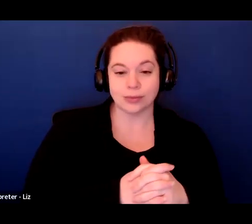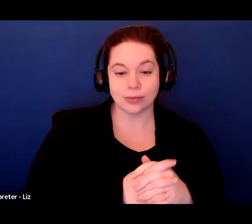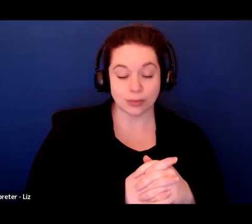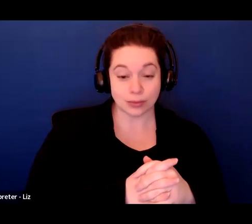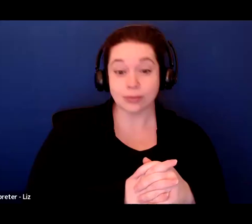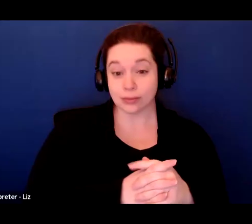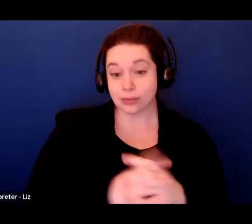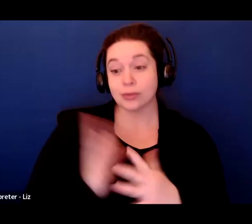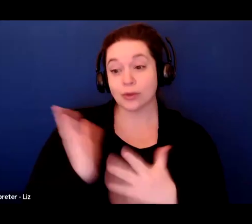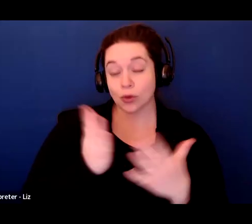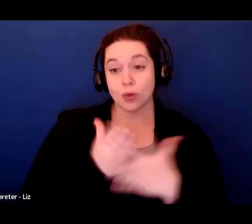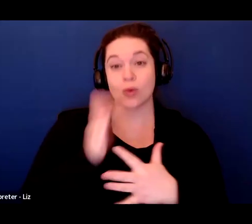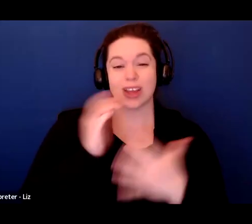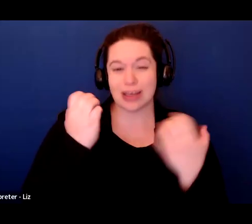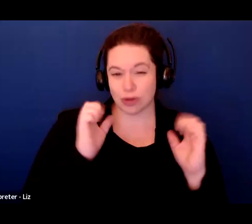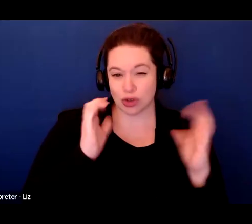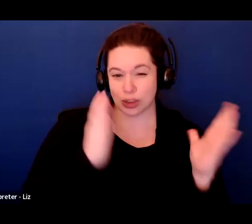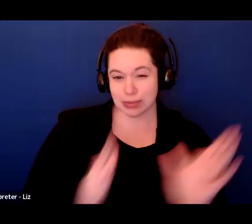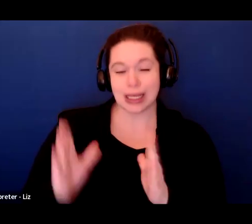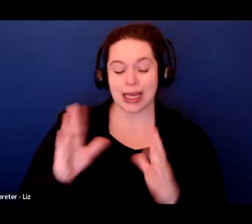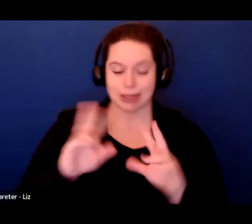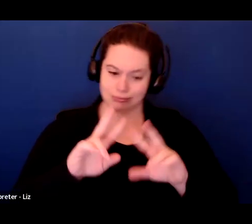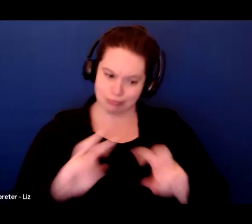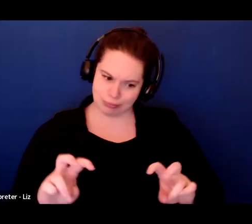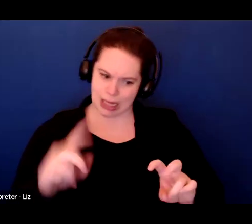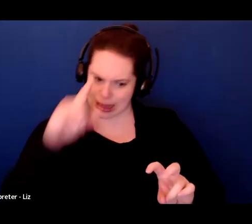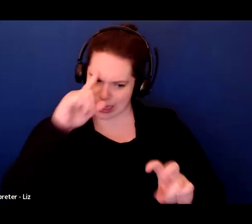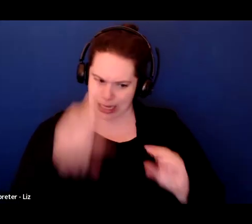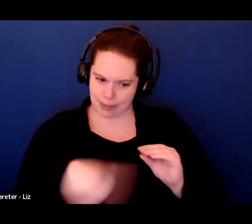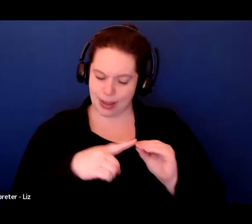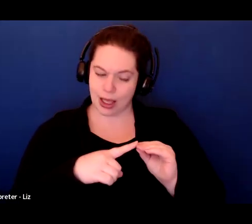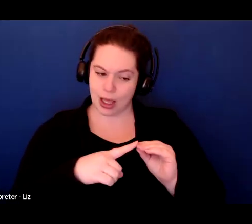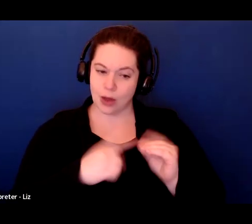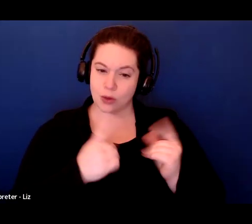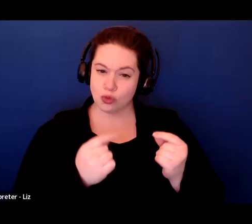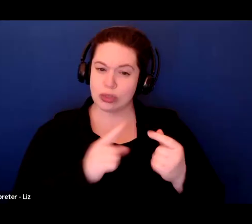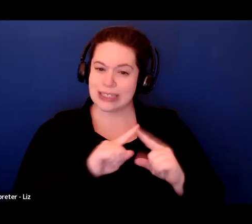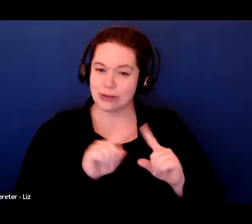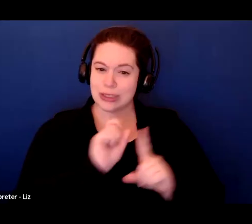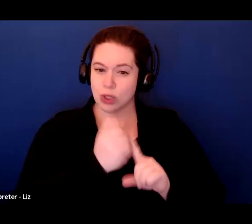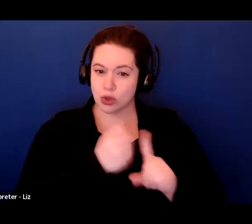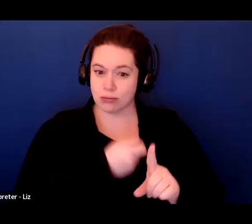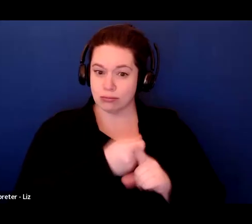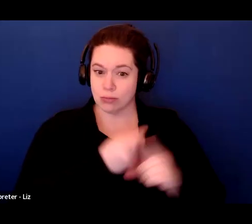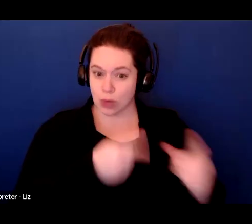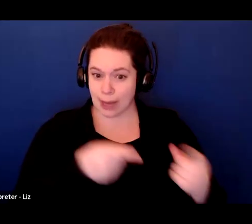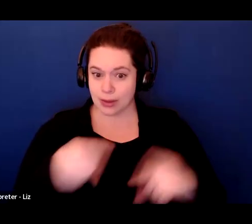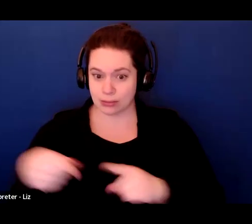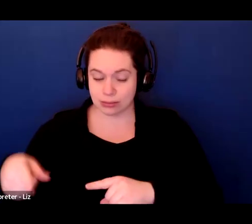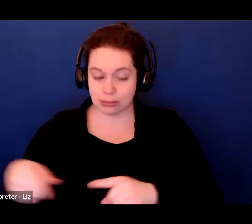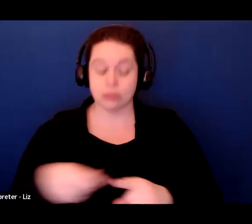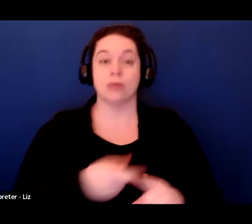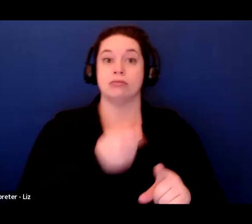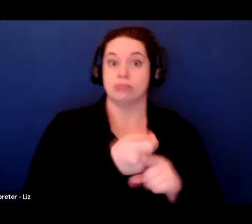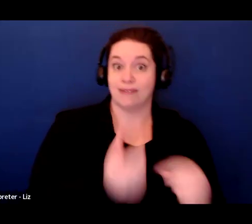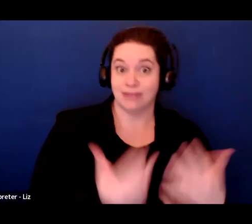they go through their emergency plan and they're thinking about what they're doing about different things. And they say, okay, if there's a fire, we'll all meet at